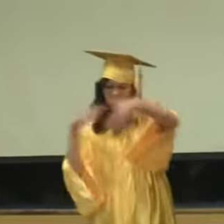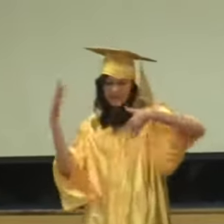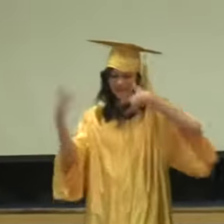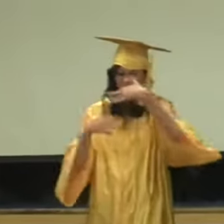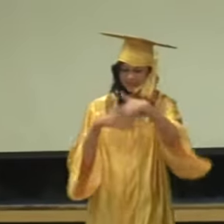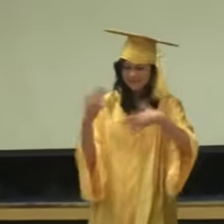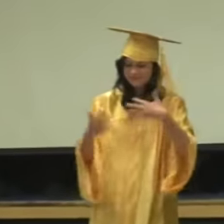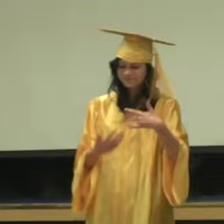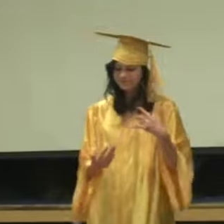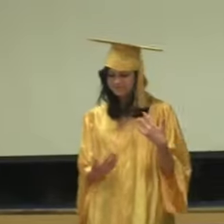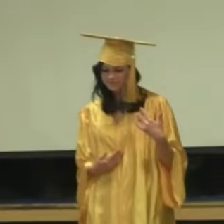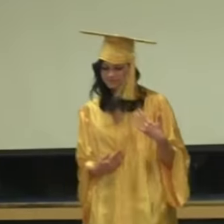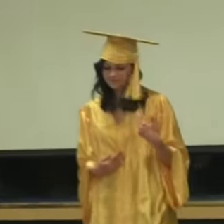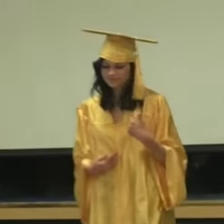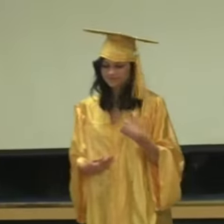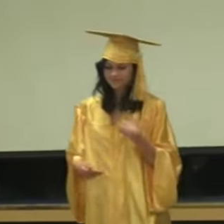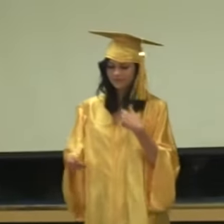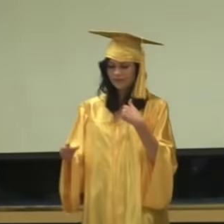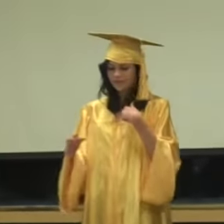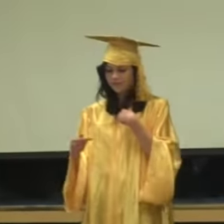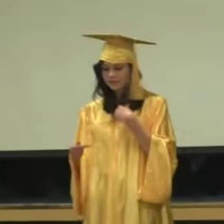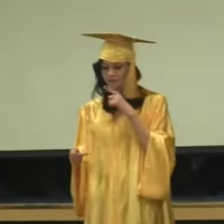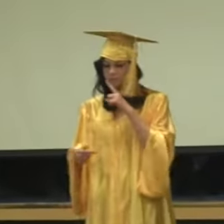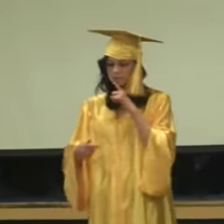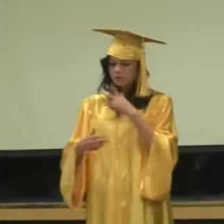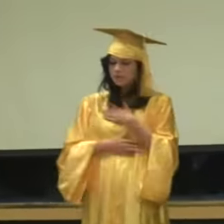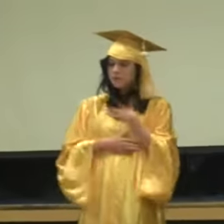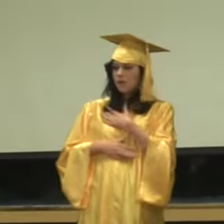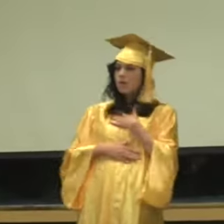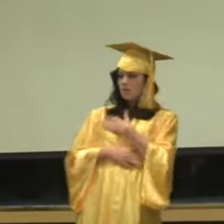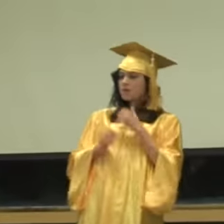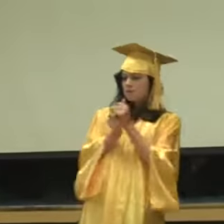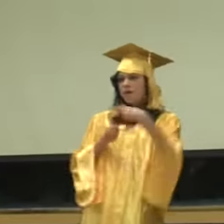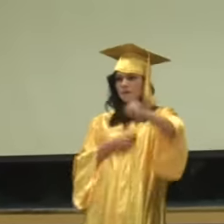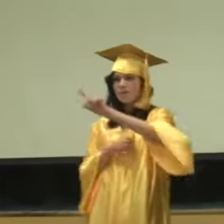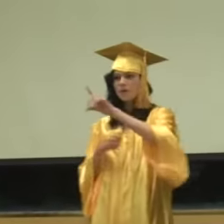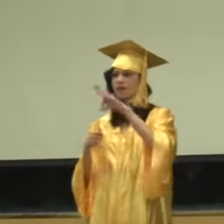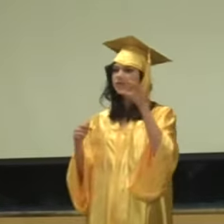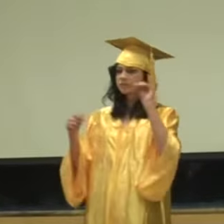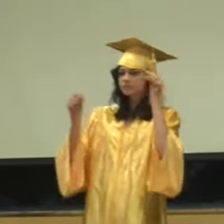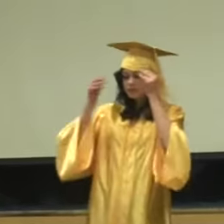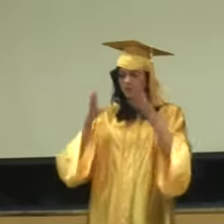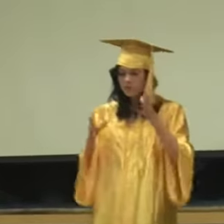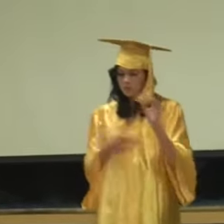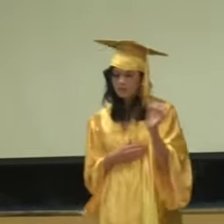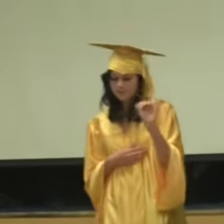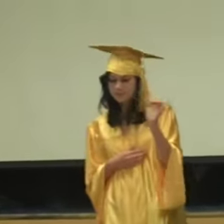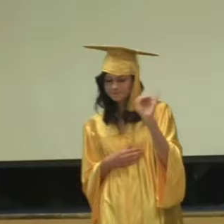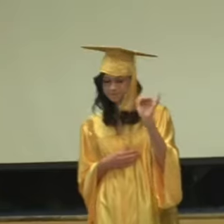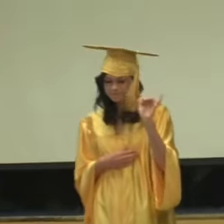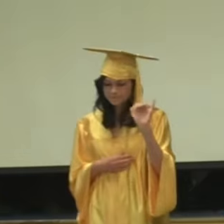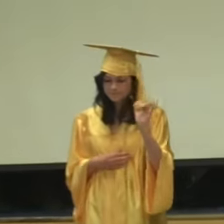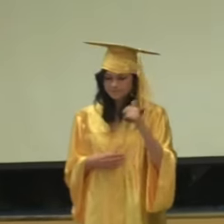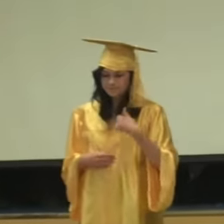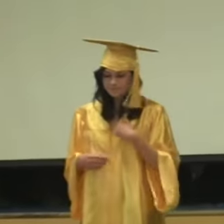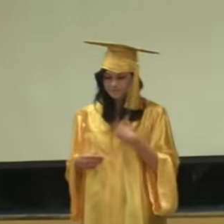my friends and socialize using sign language. And I really appreciate you guys and my